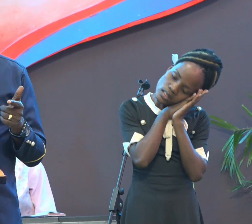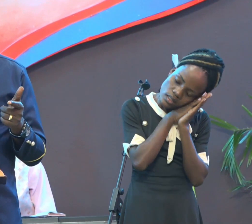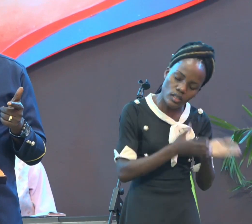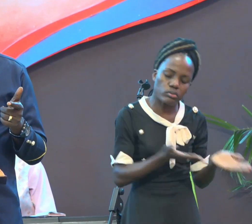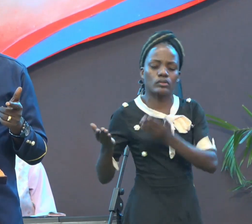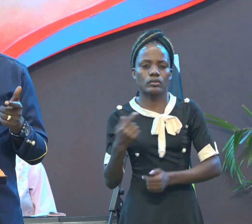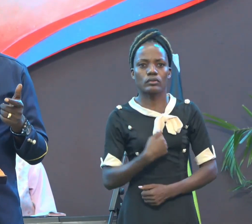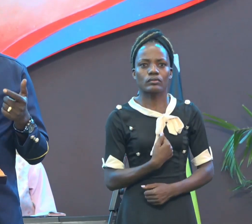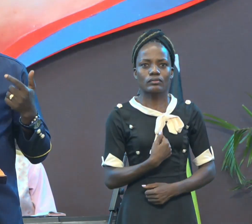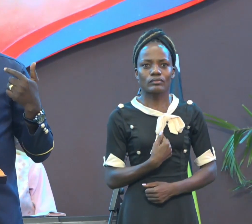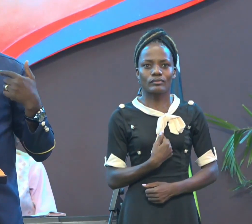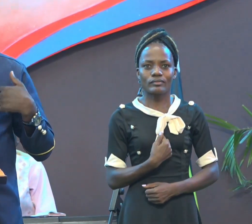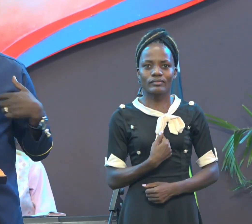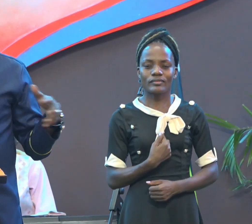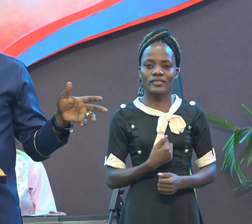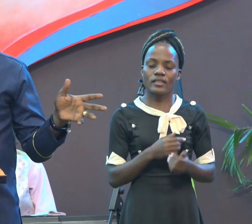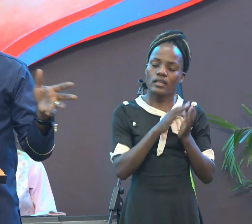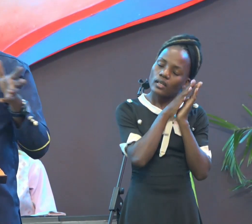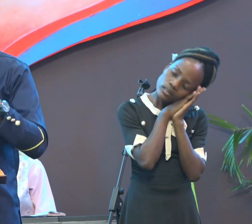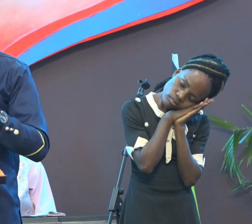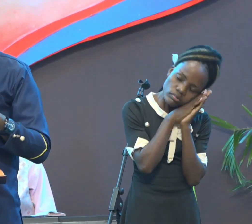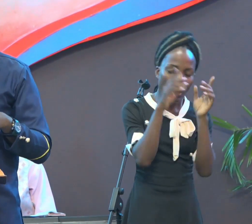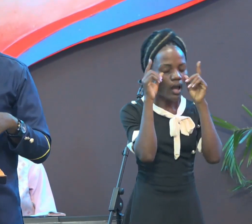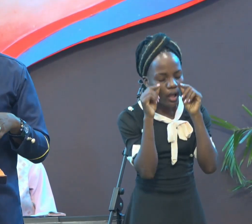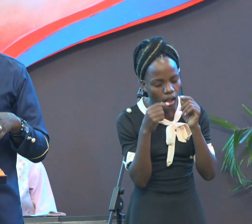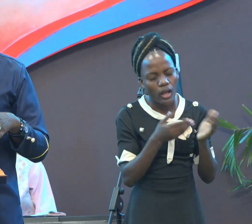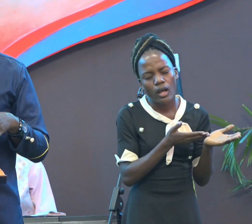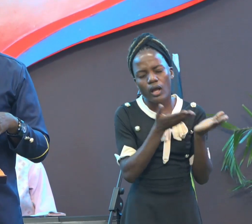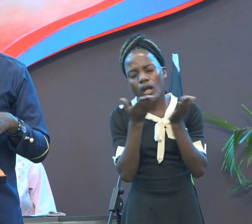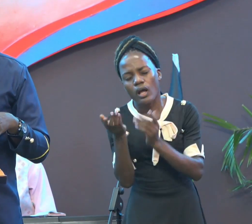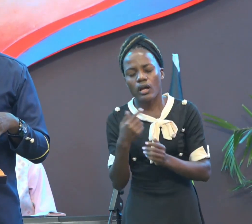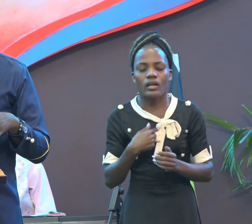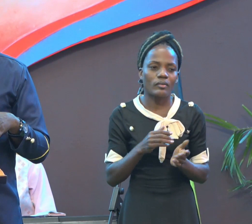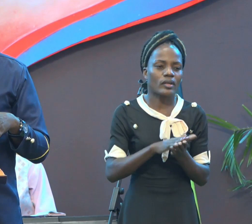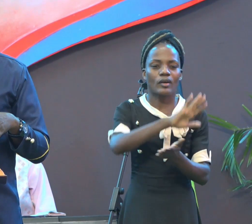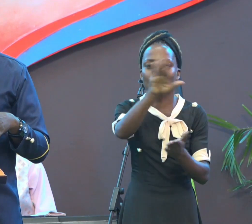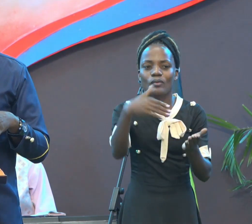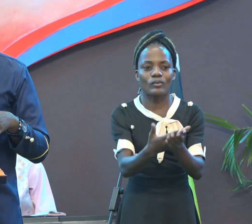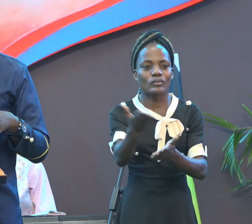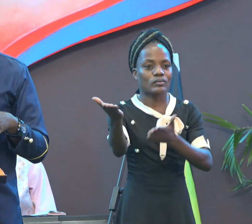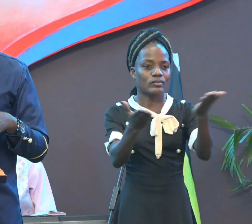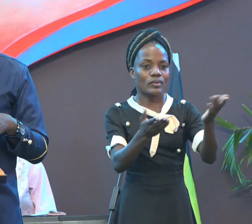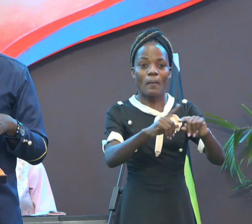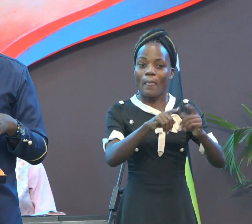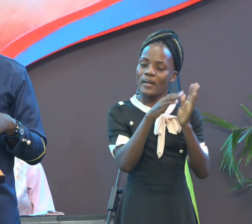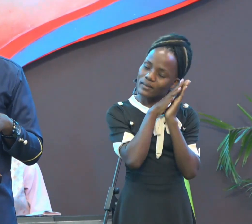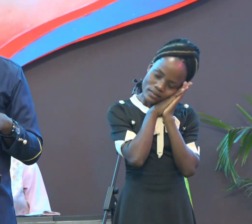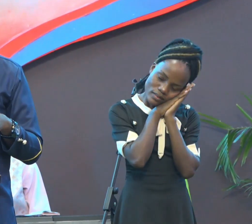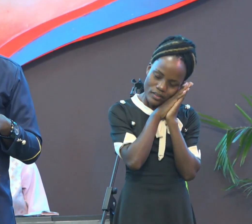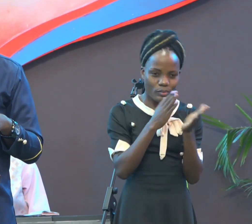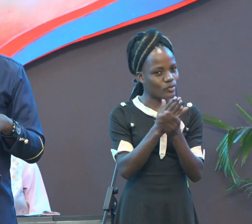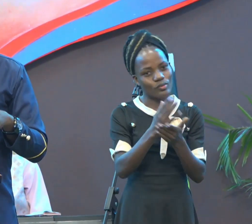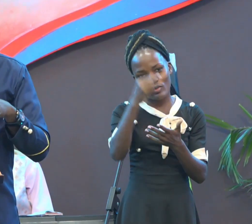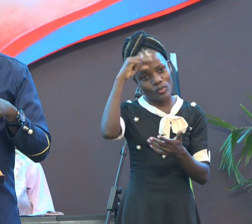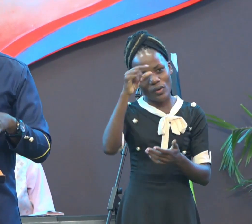That sleep took me. And sleep took me and all of you. But